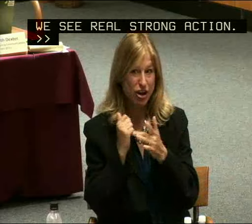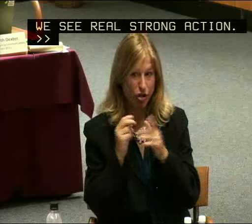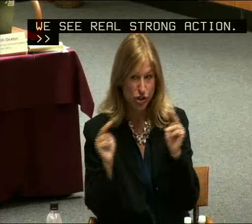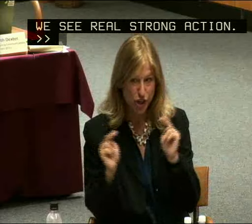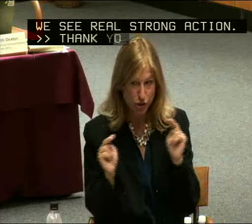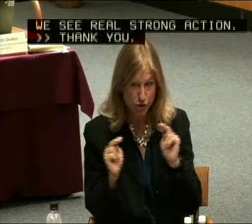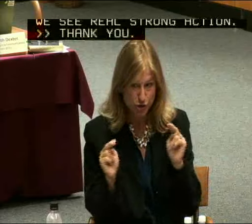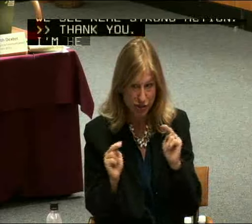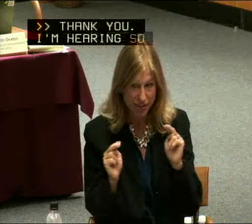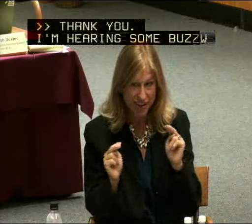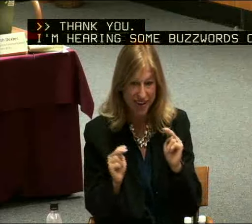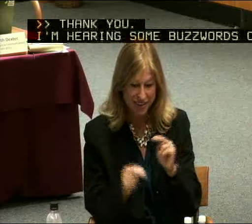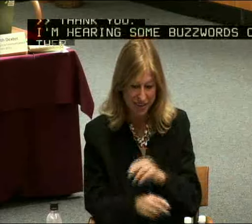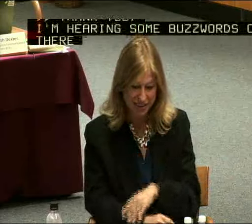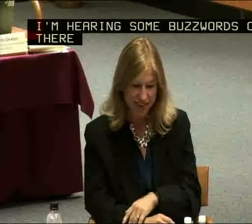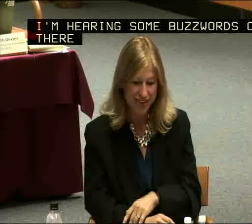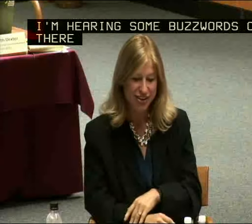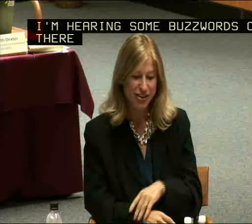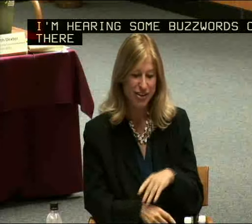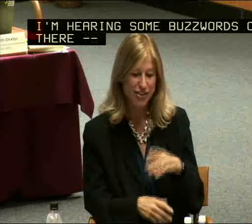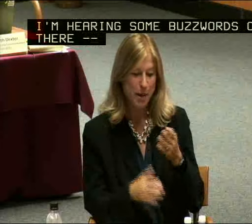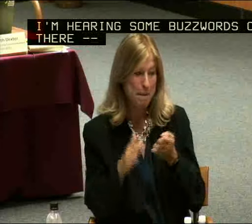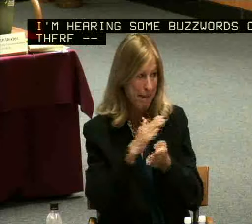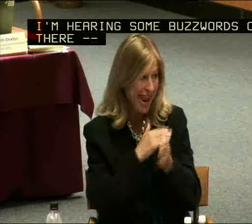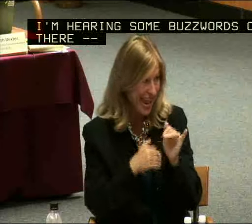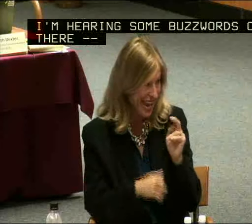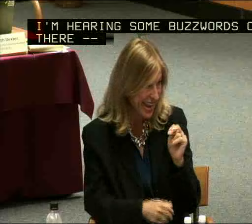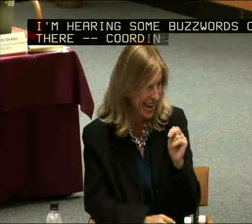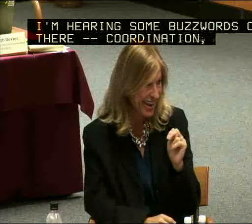collaboration, technologically neutral,